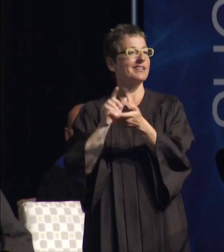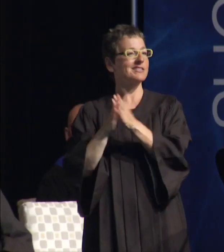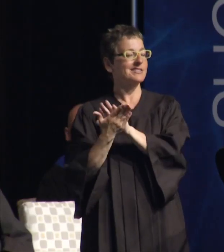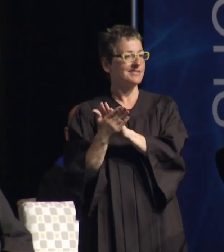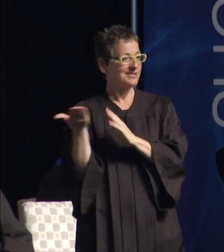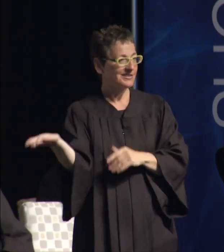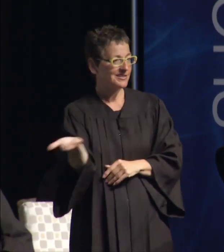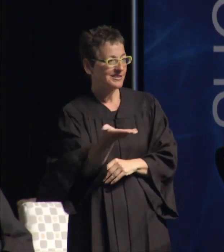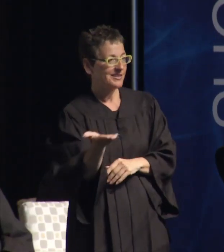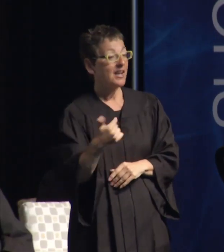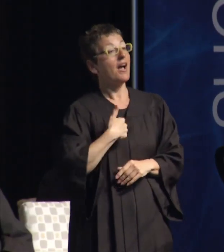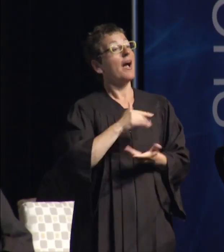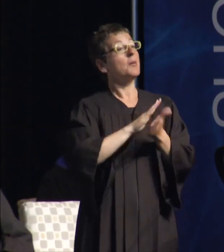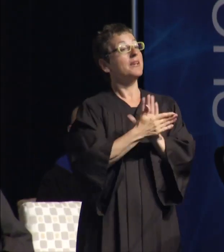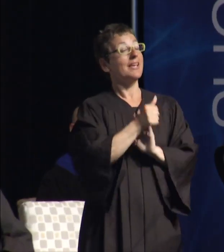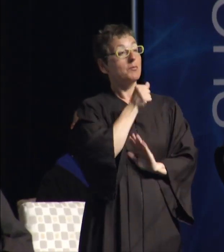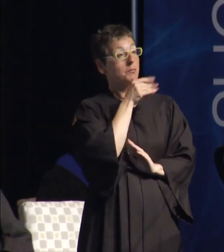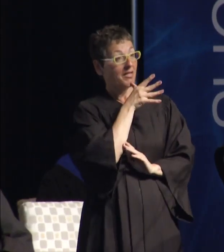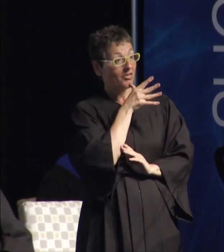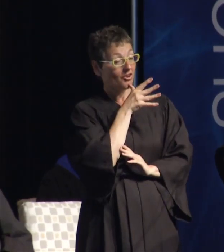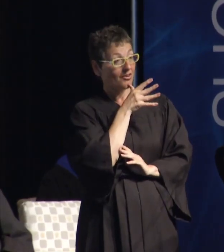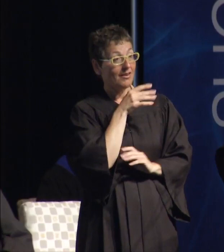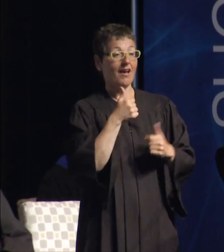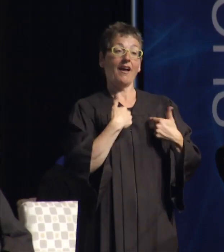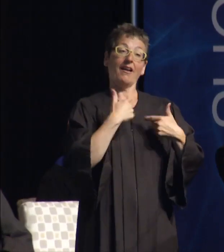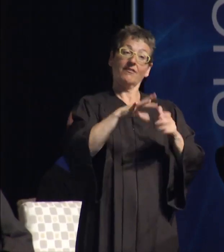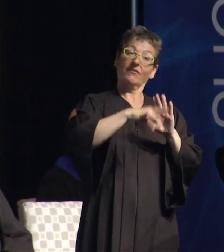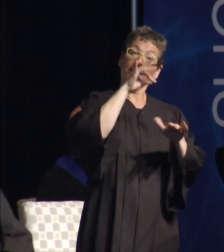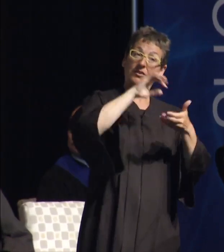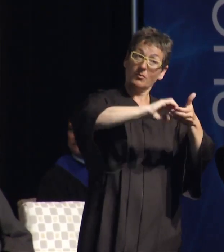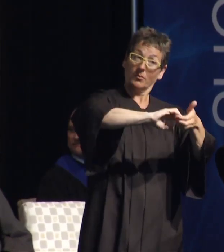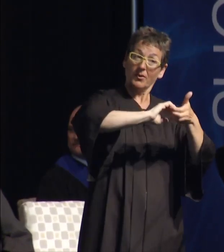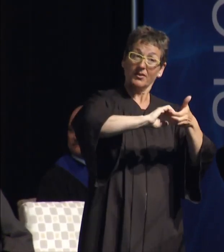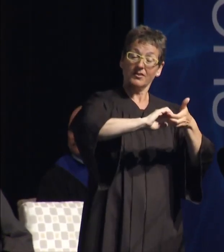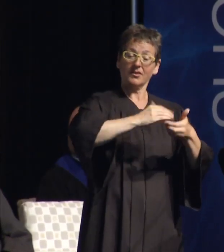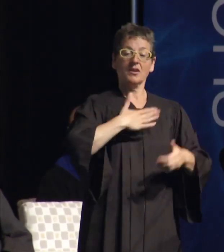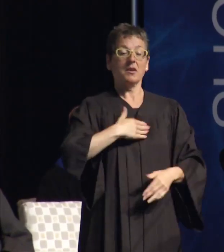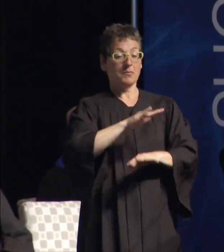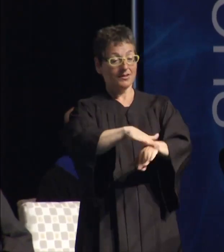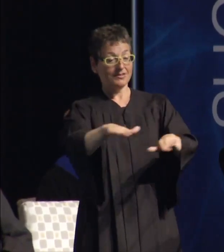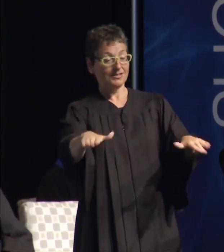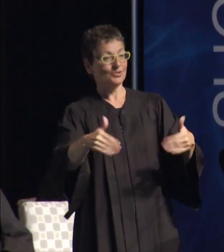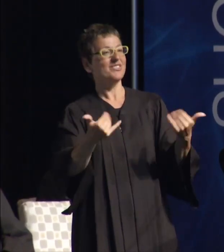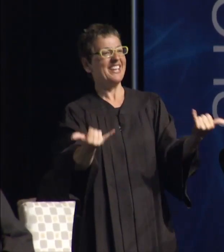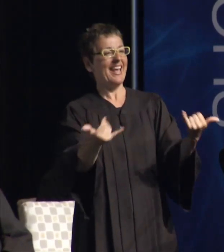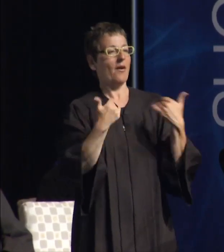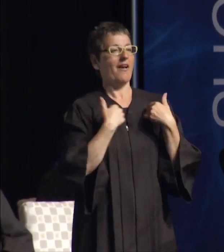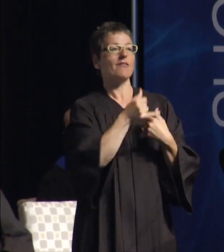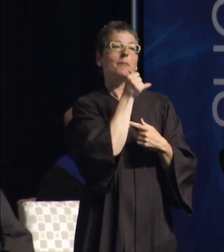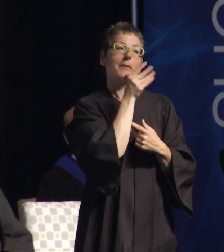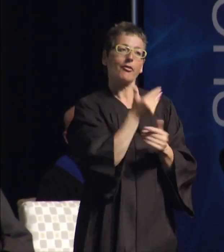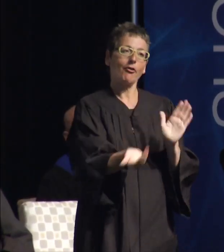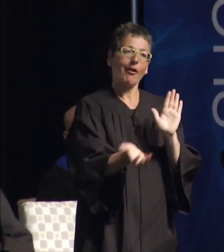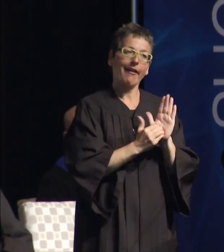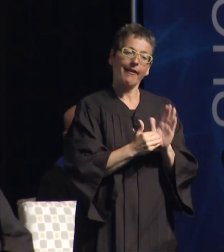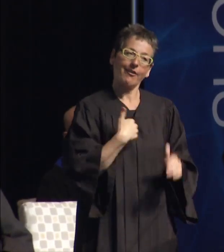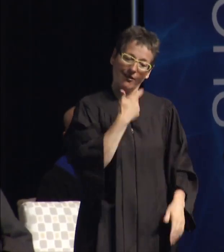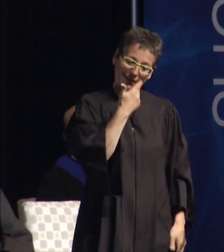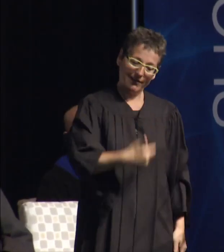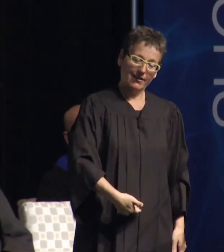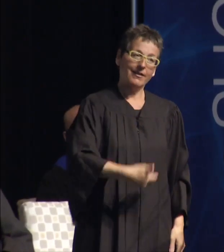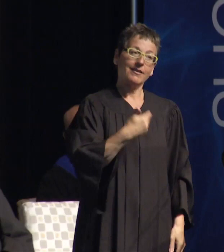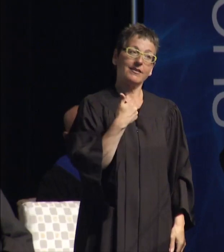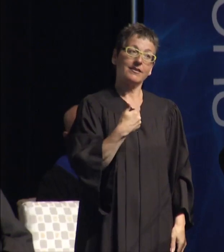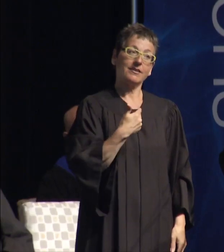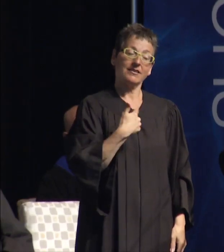back. I found a partner for life. Today, I have a conscience that always points me in the right direction, and I can say with